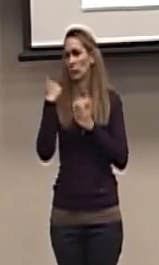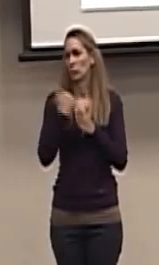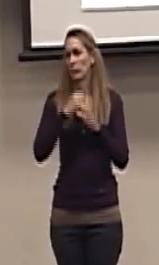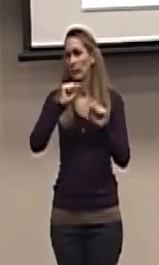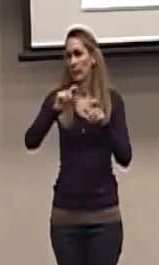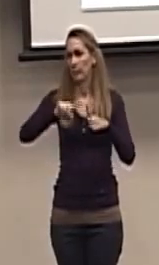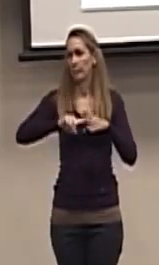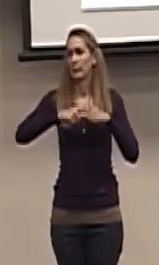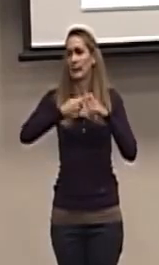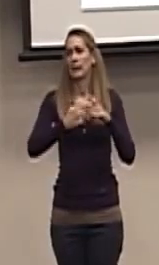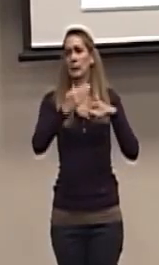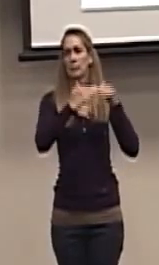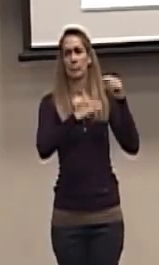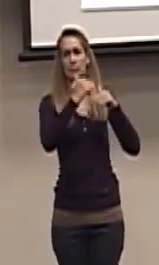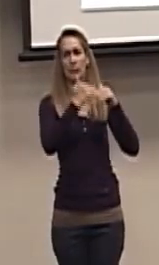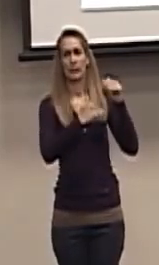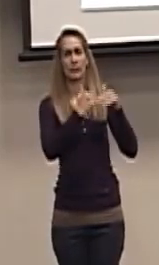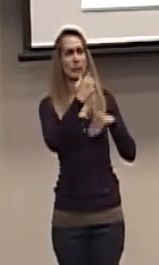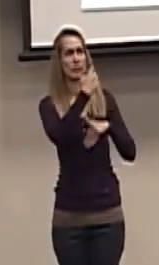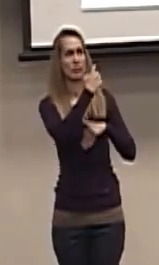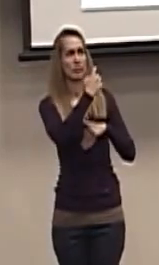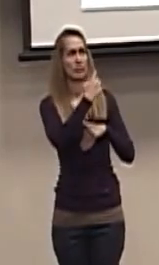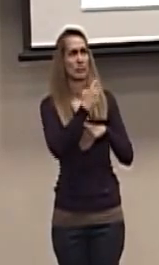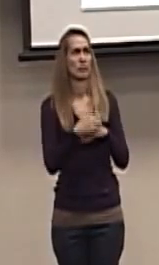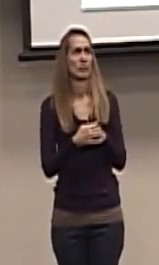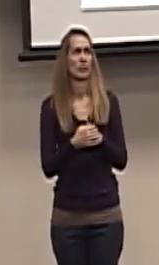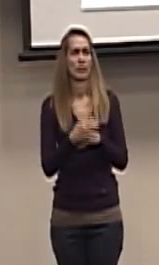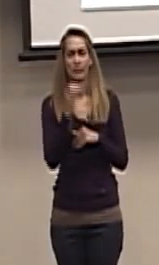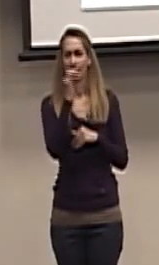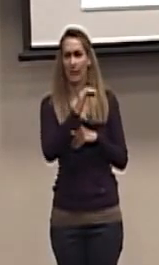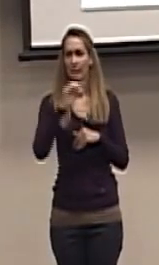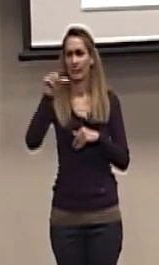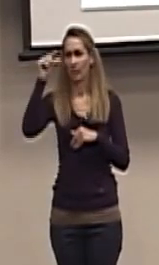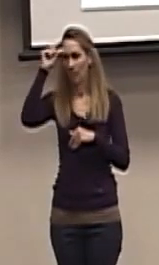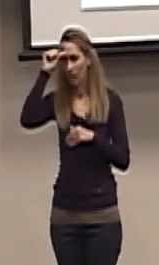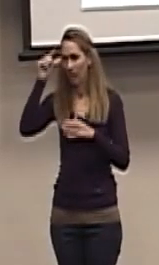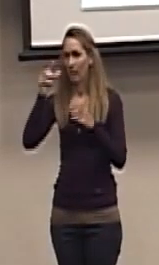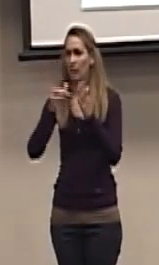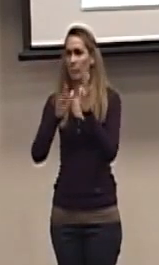Brethren, that is Ghana Bible College and the work we are doing in Ghana. Thank you.